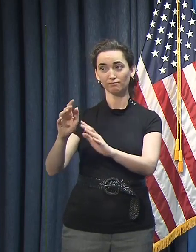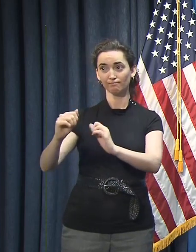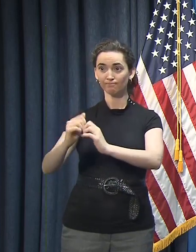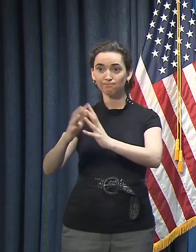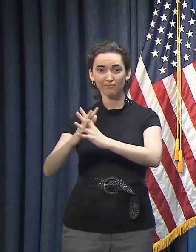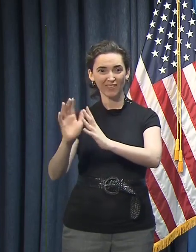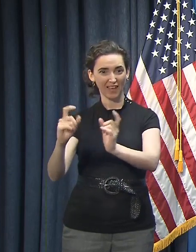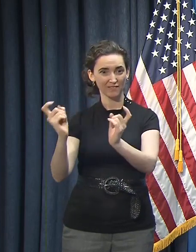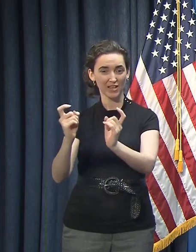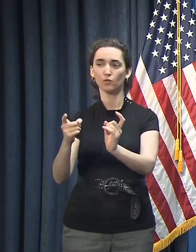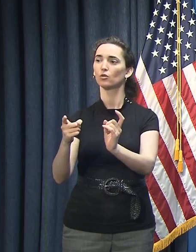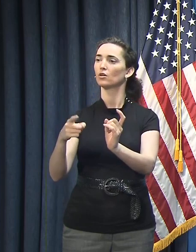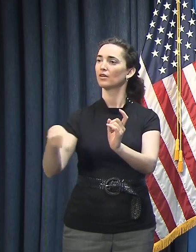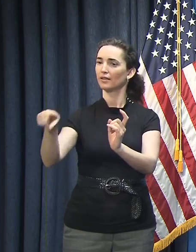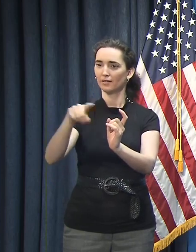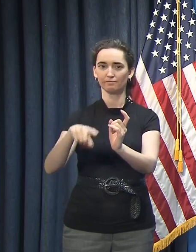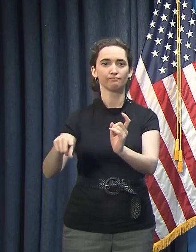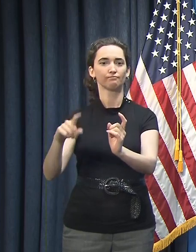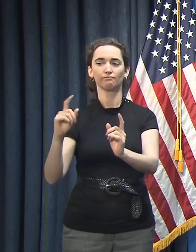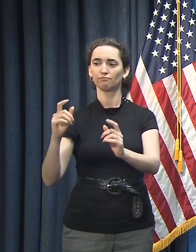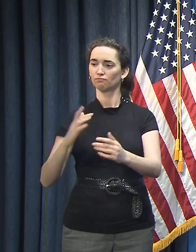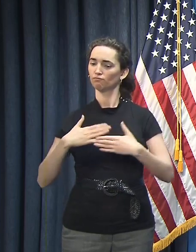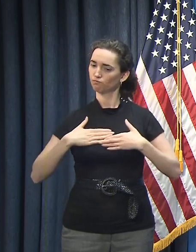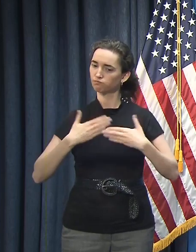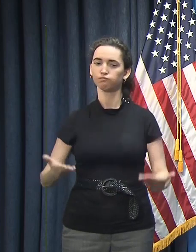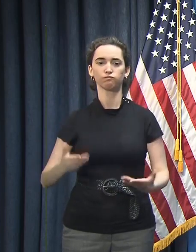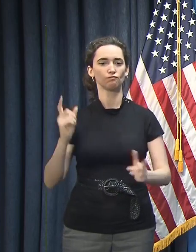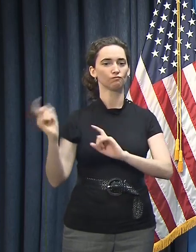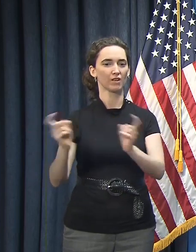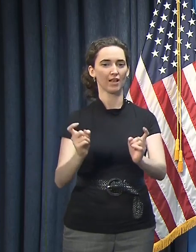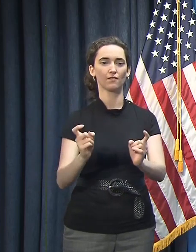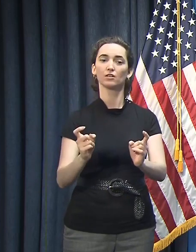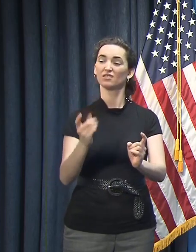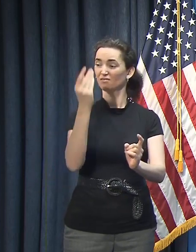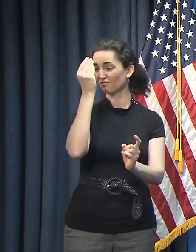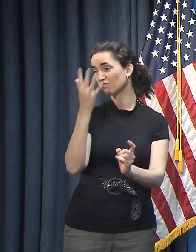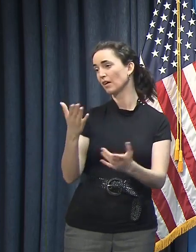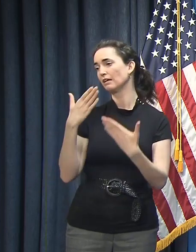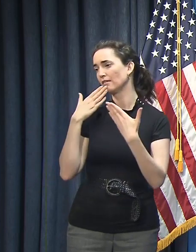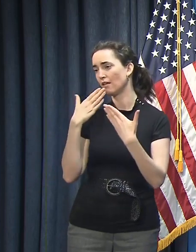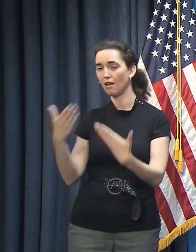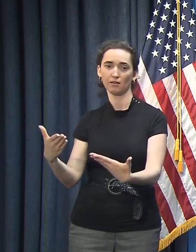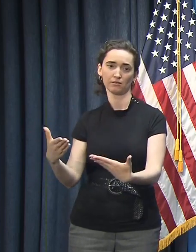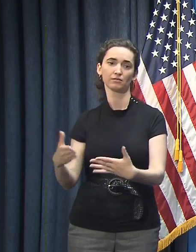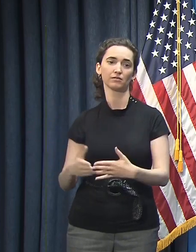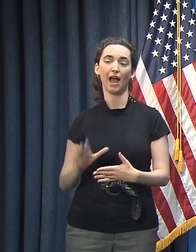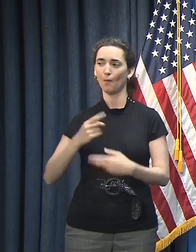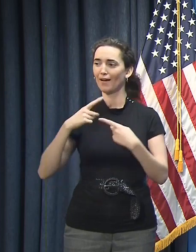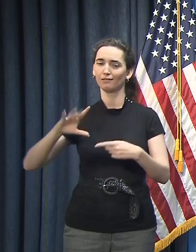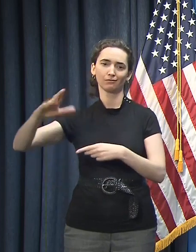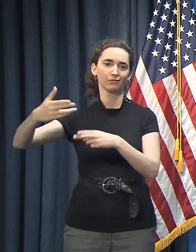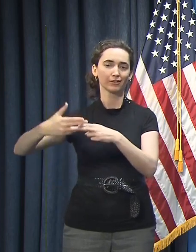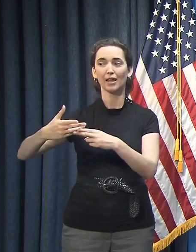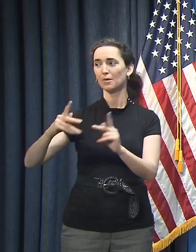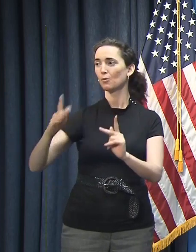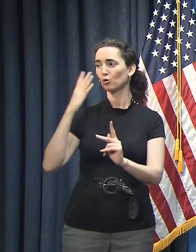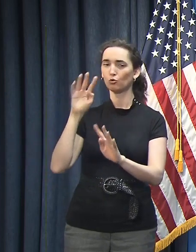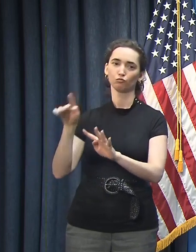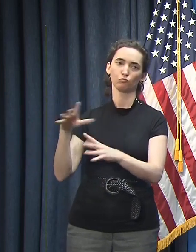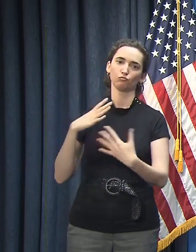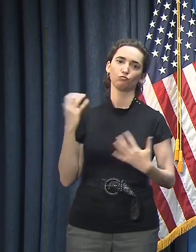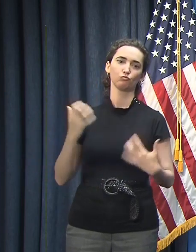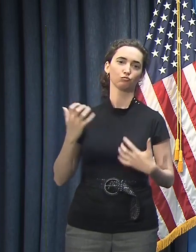call them out on that and just let them know how much we appreciate that. It's very generous. You